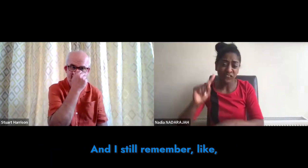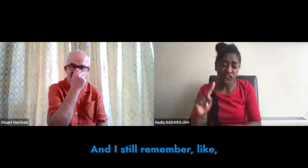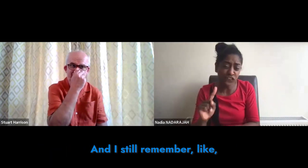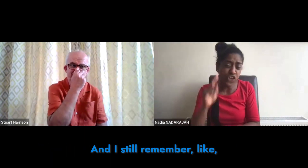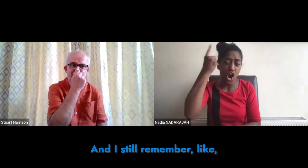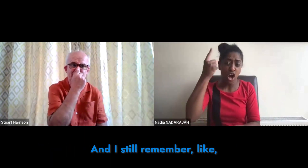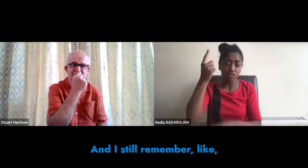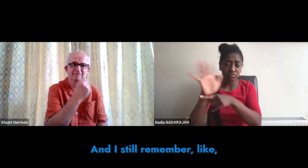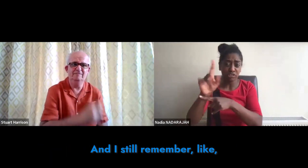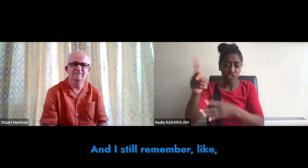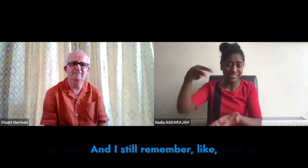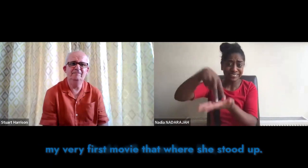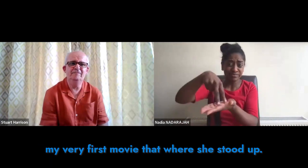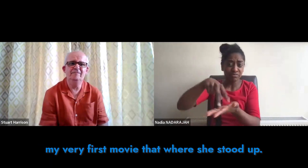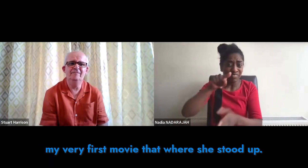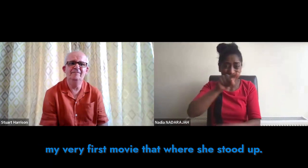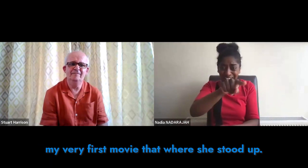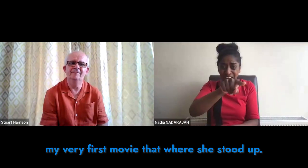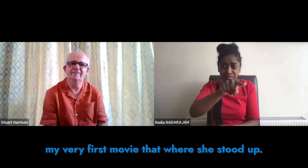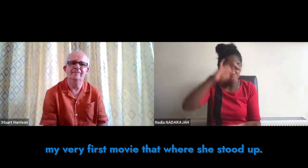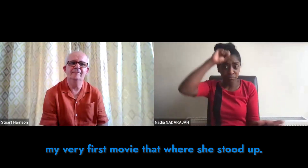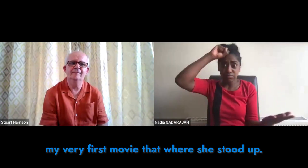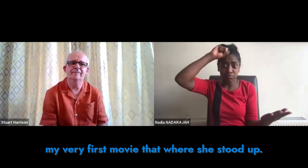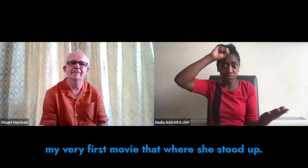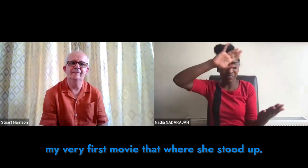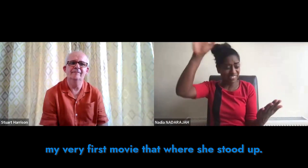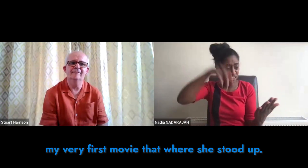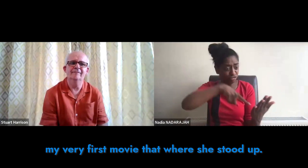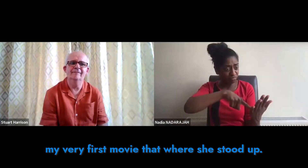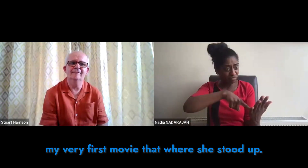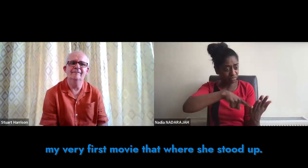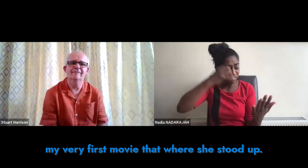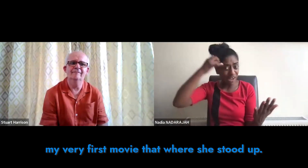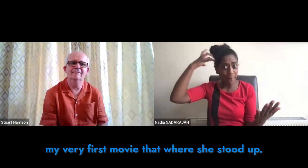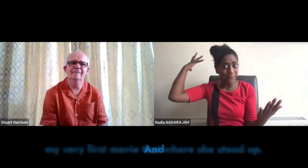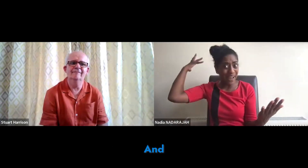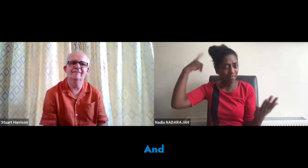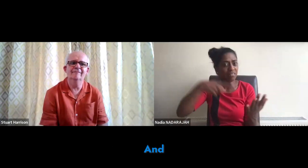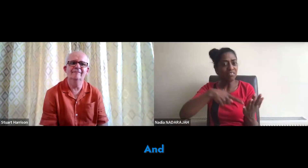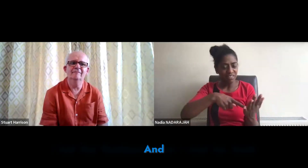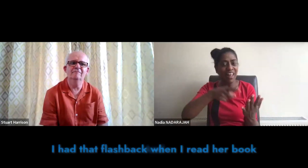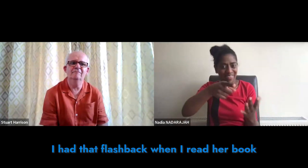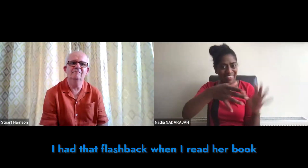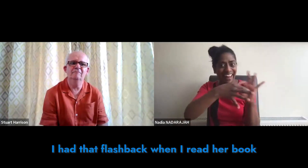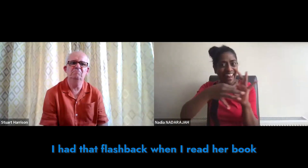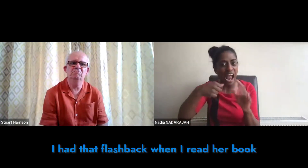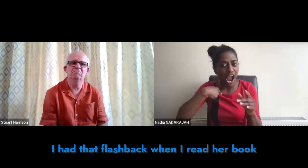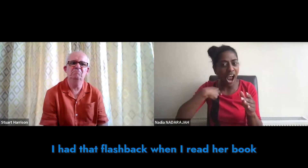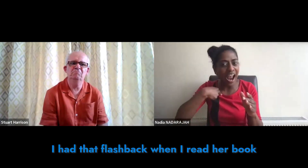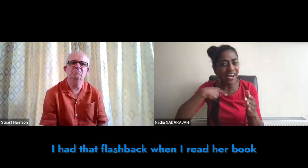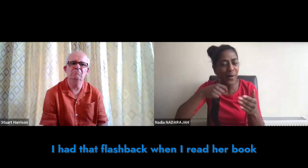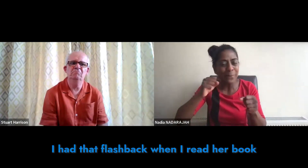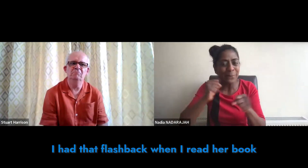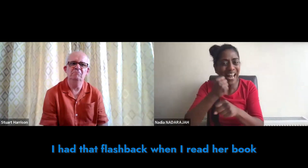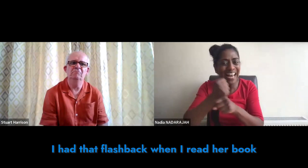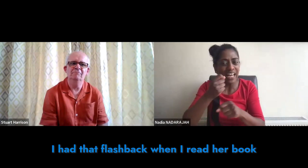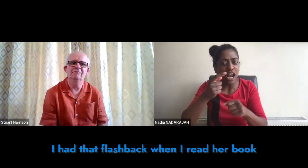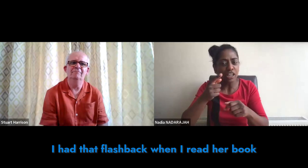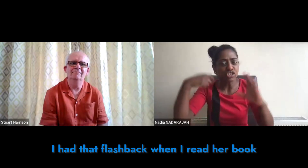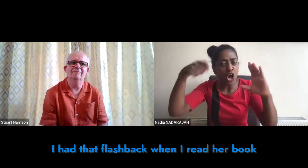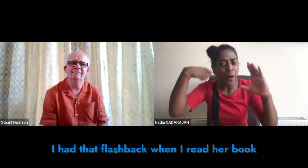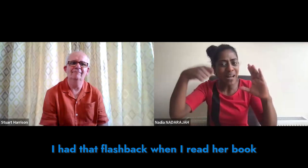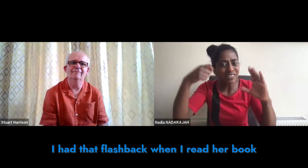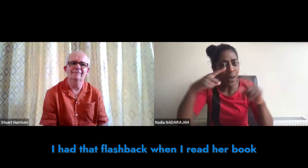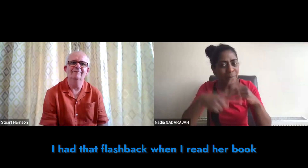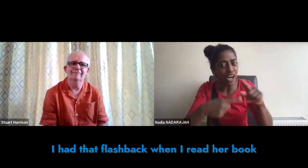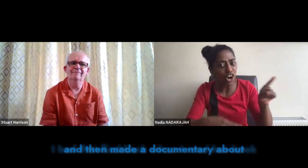And I still remember, like, my very first movie, that where she stood up, and it just, I had that flashback when I read